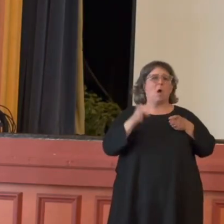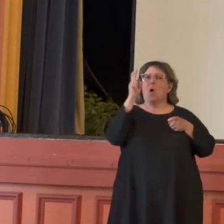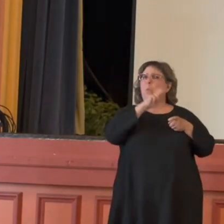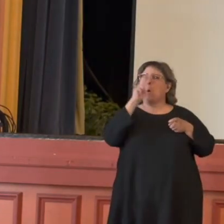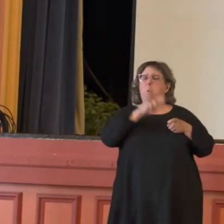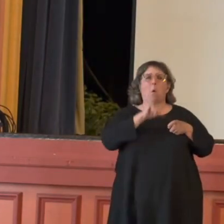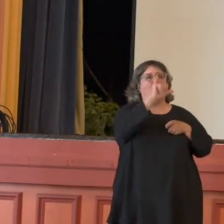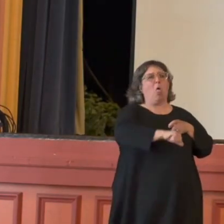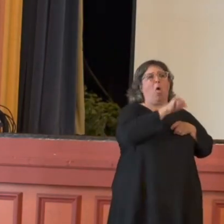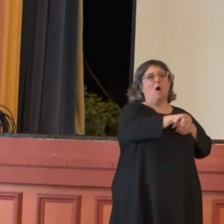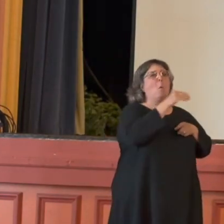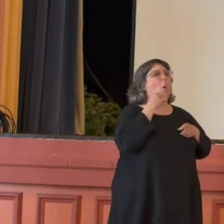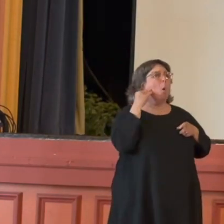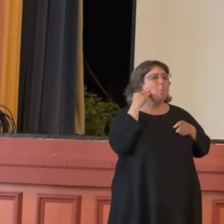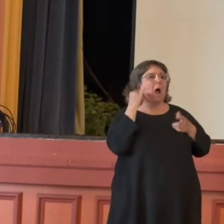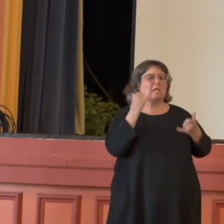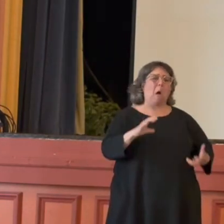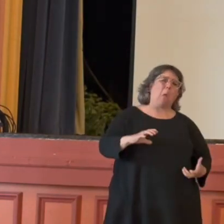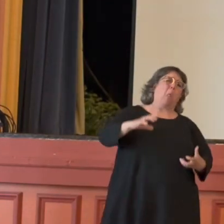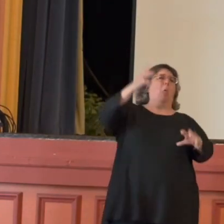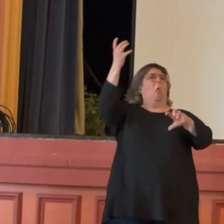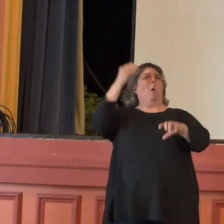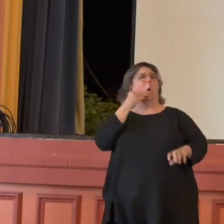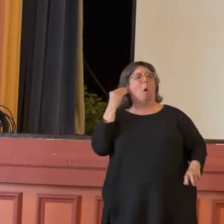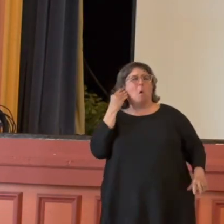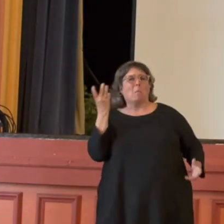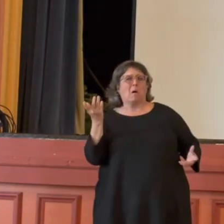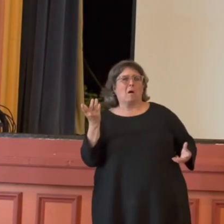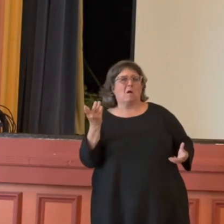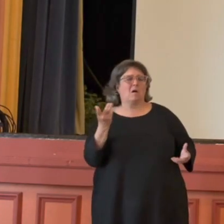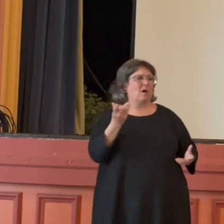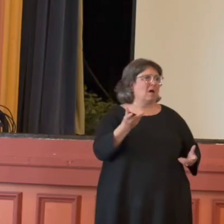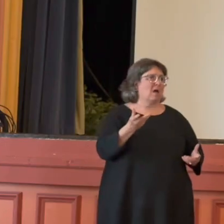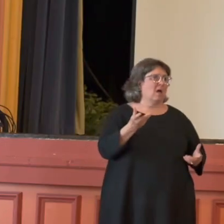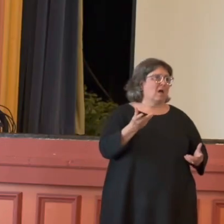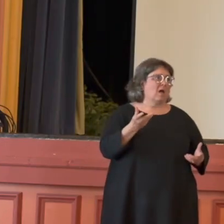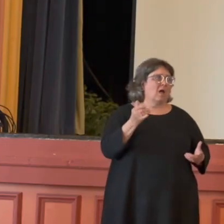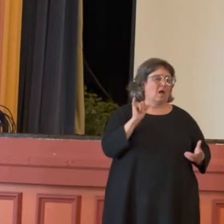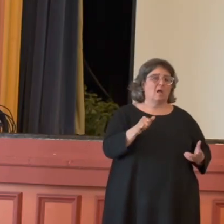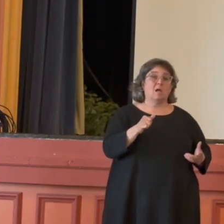there. That's their home. And now they're going to be disturbed. Yes.